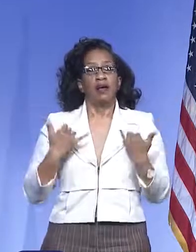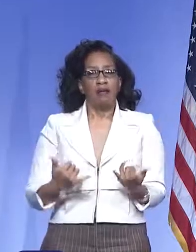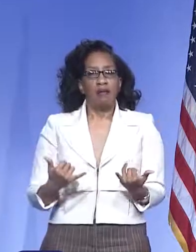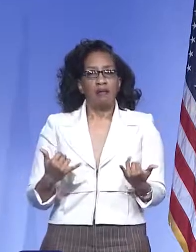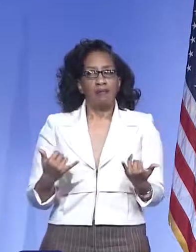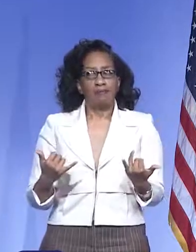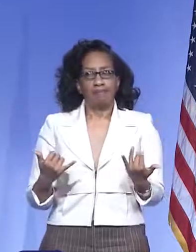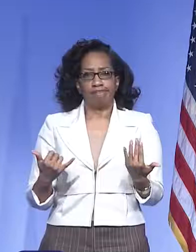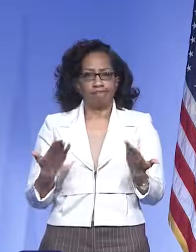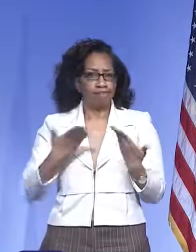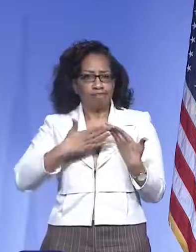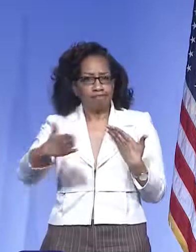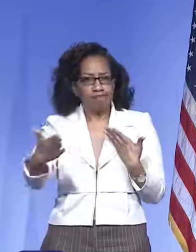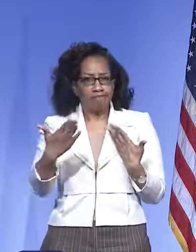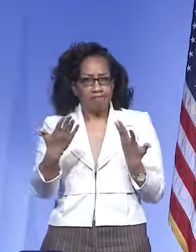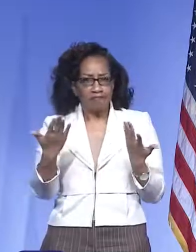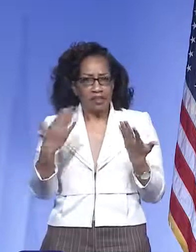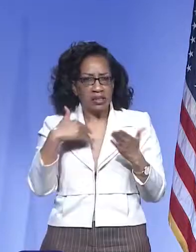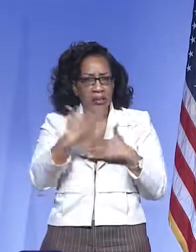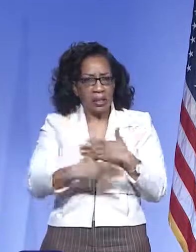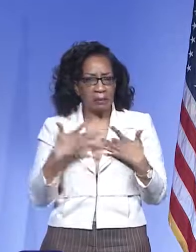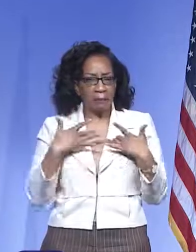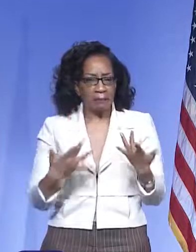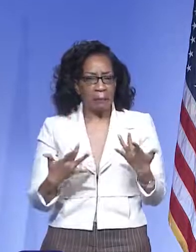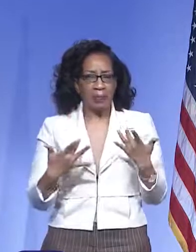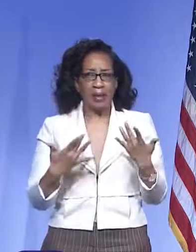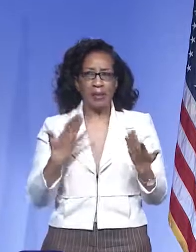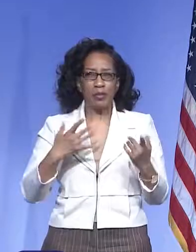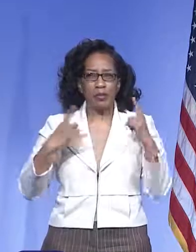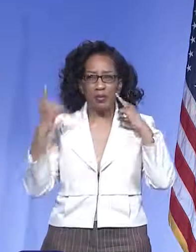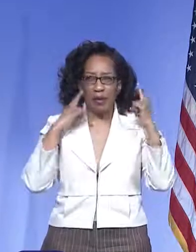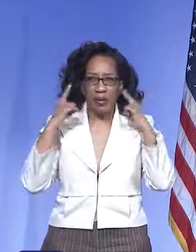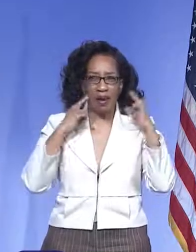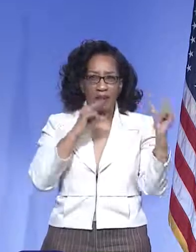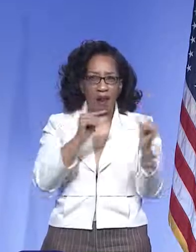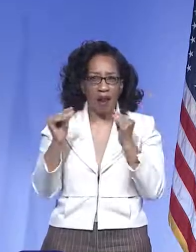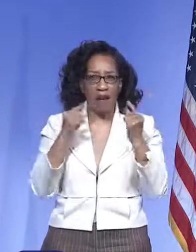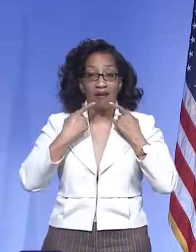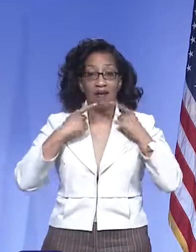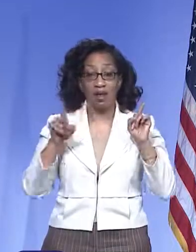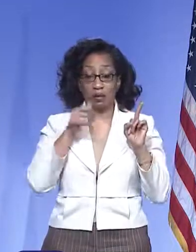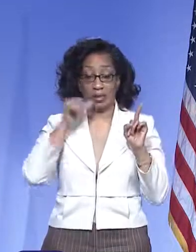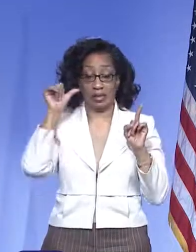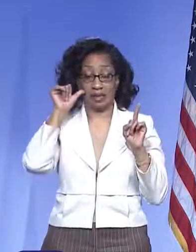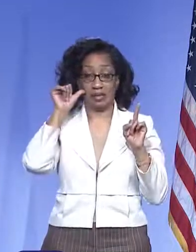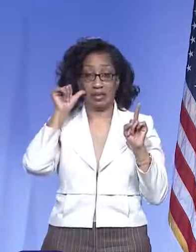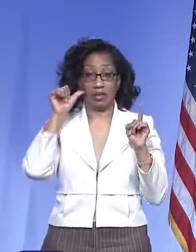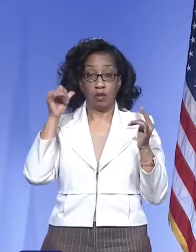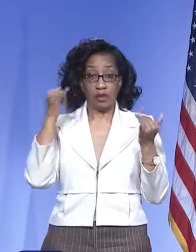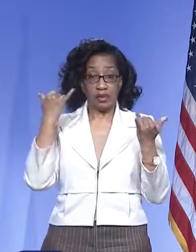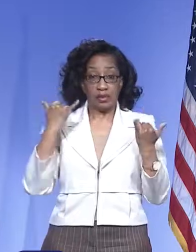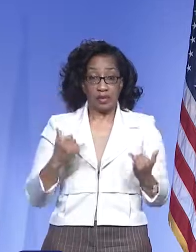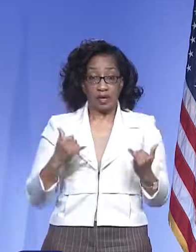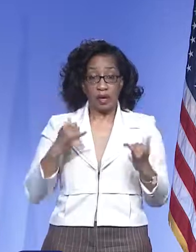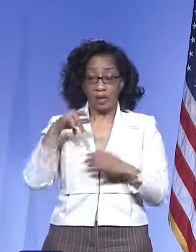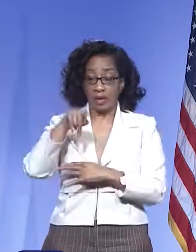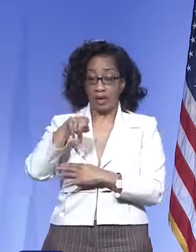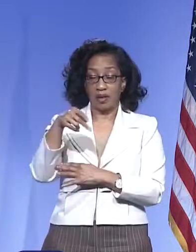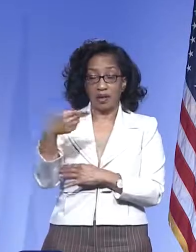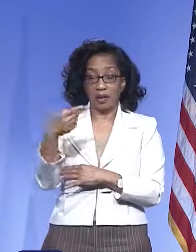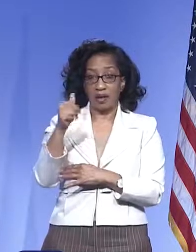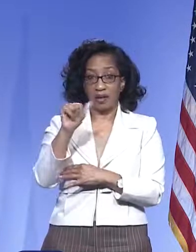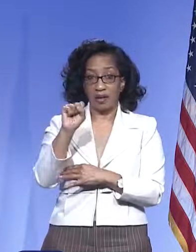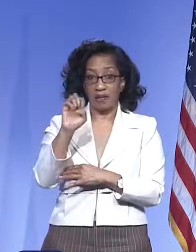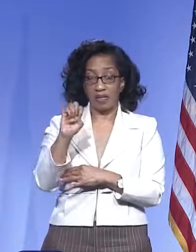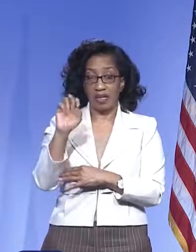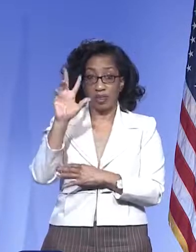next. You've heard some talk on social media and an announcement yesterday that we are today in phase 3 and age